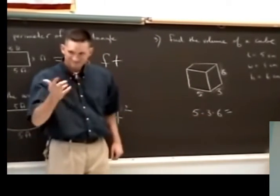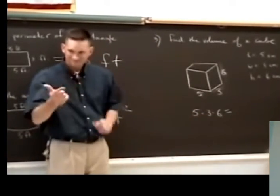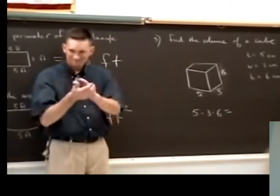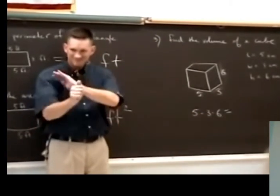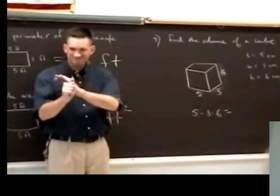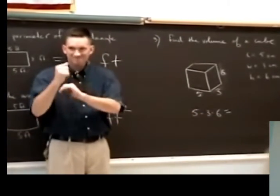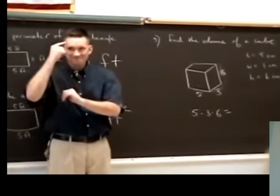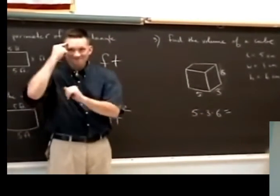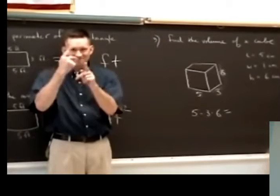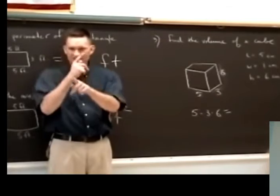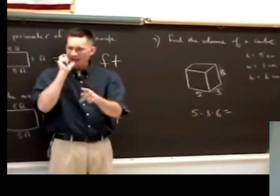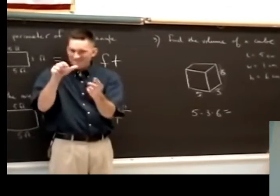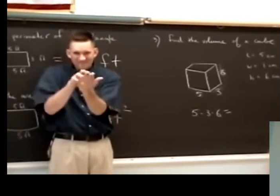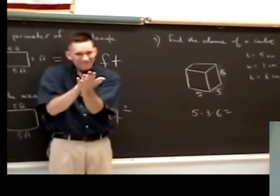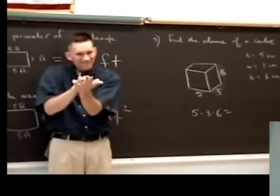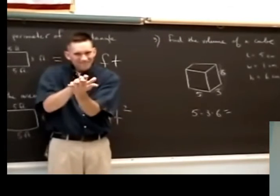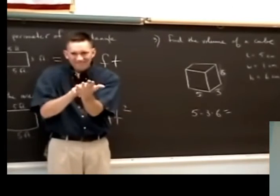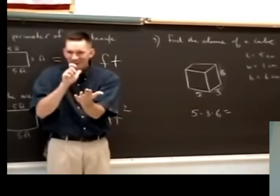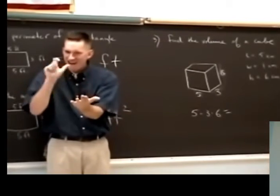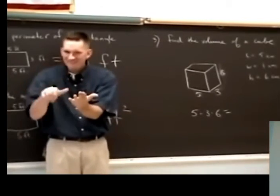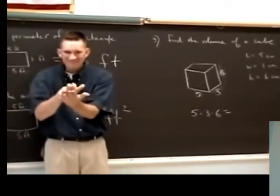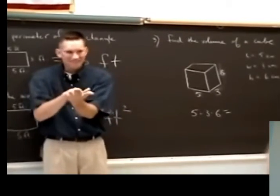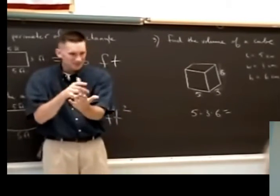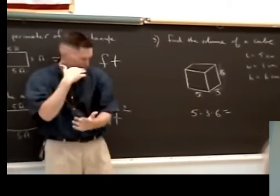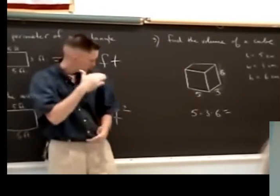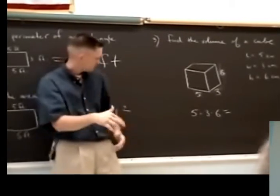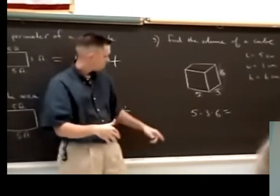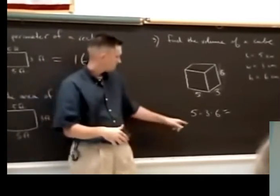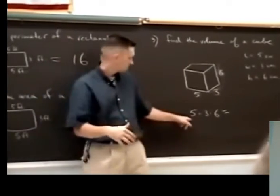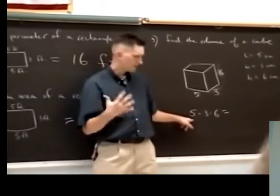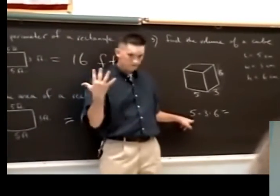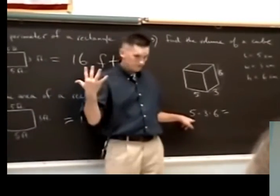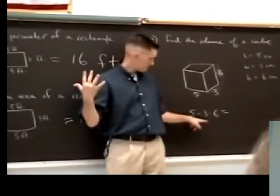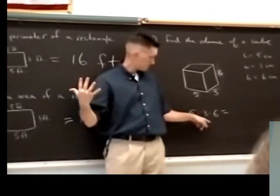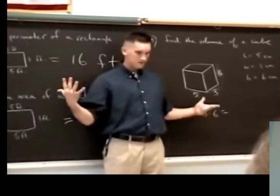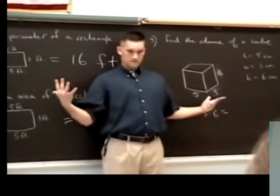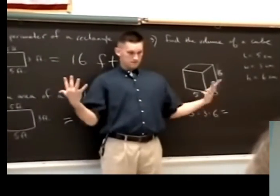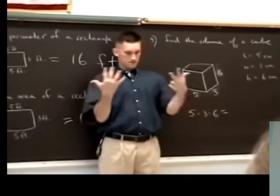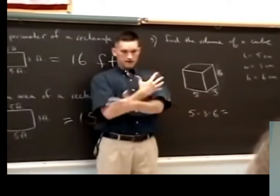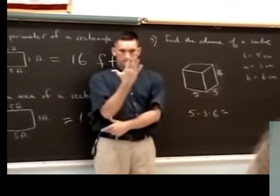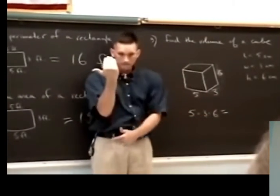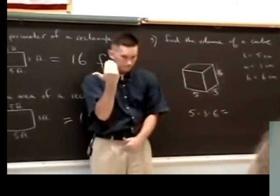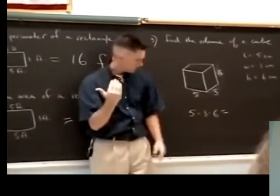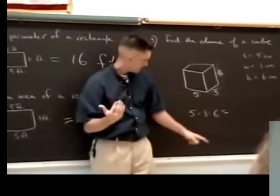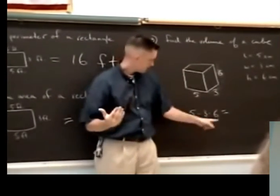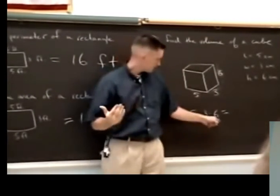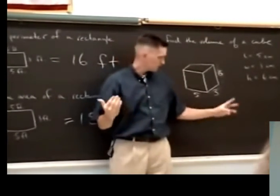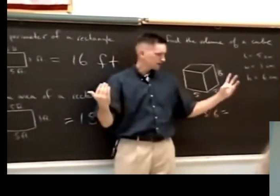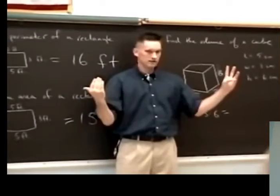3, which is 15, and multiply that by 90. That's it.